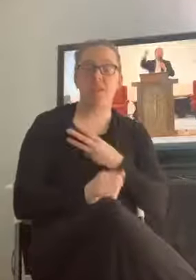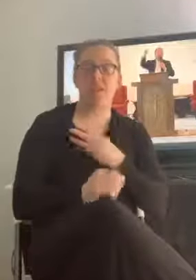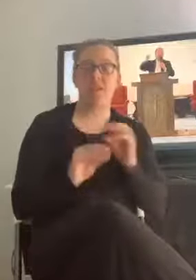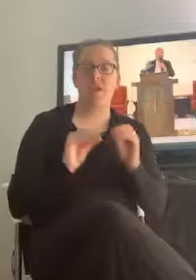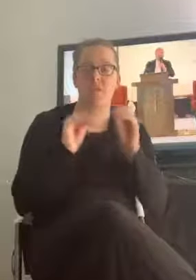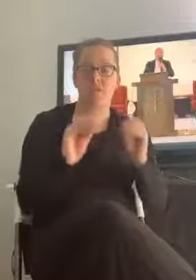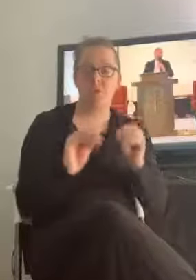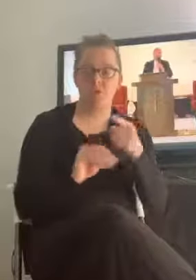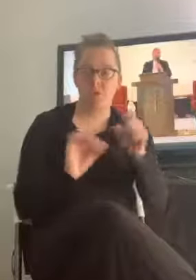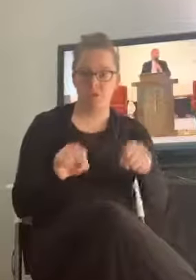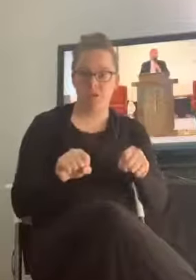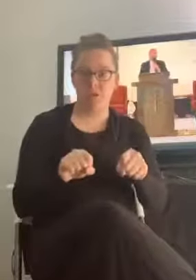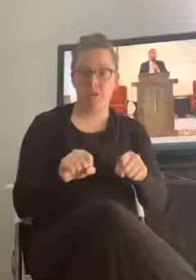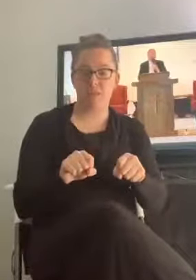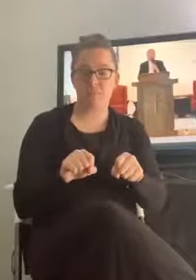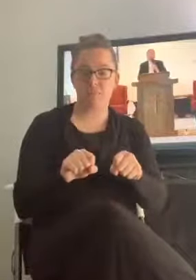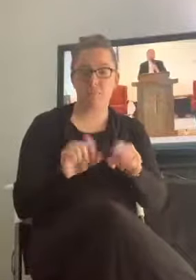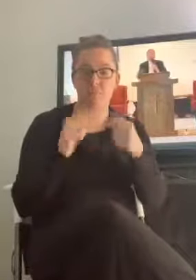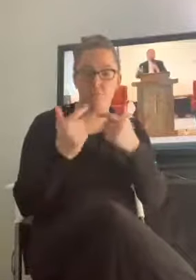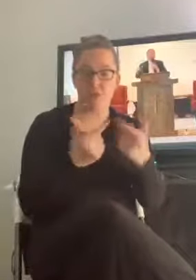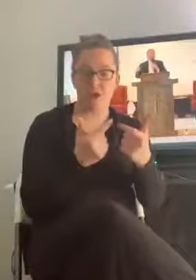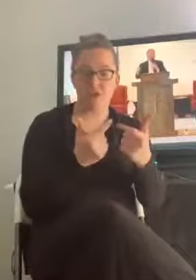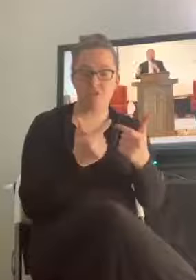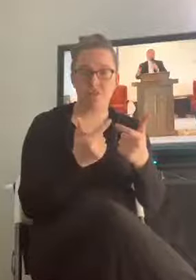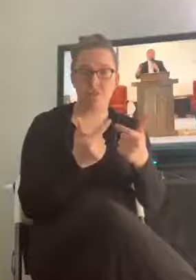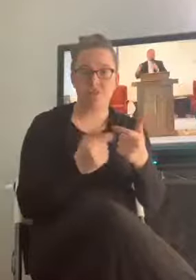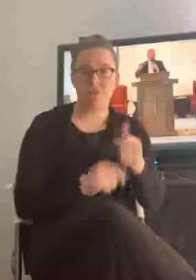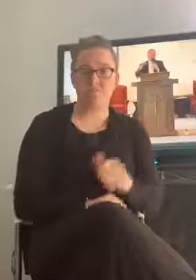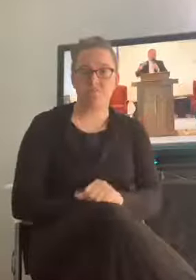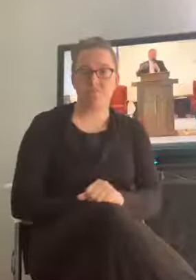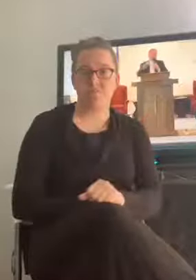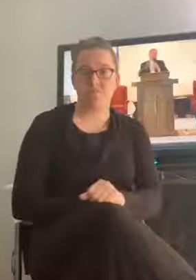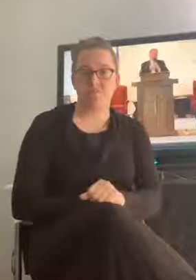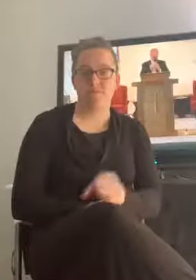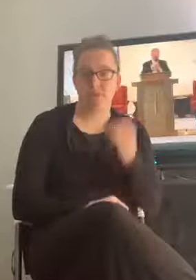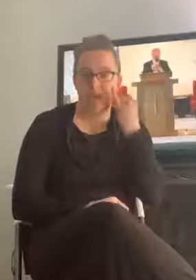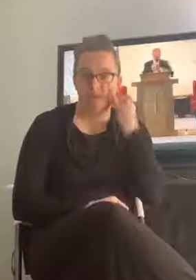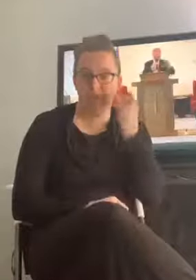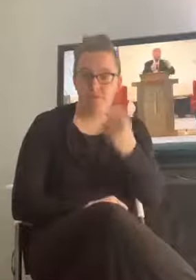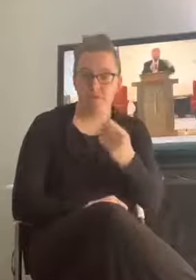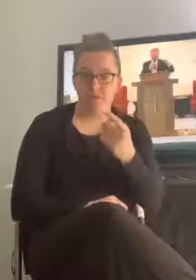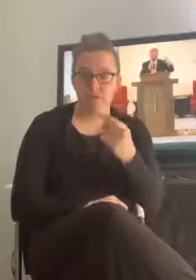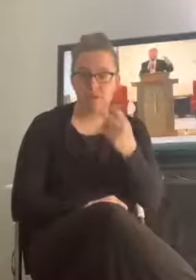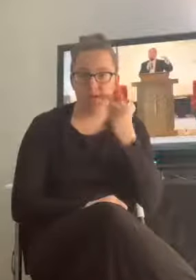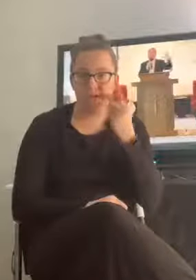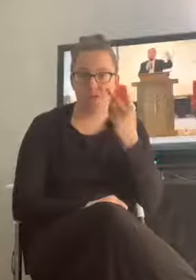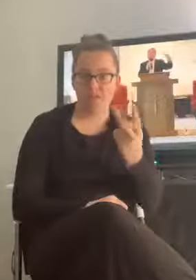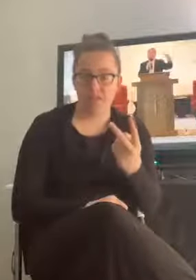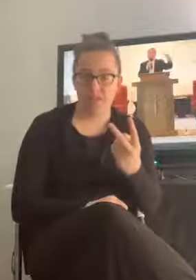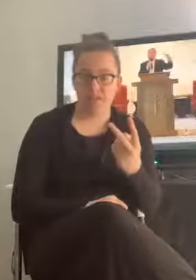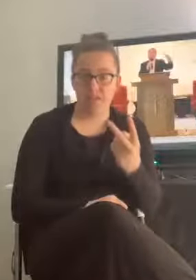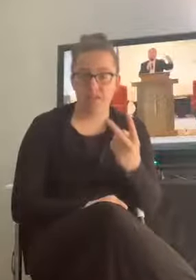button that's probably right above where you're watching now. Also, if you see the tab that says click to